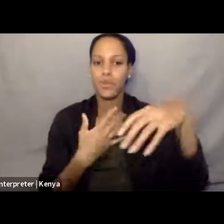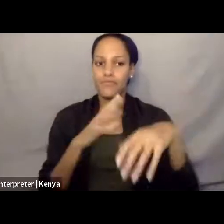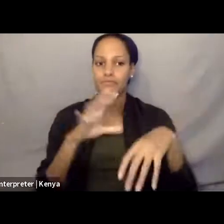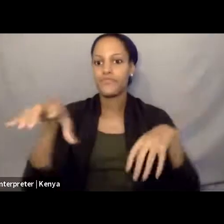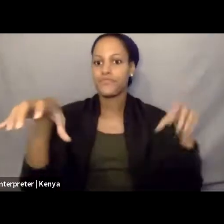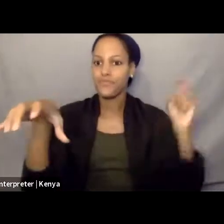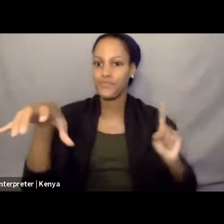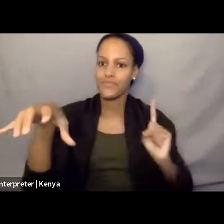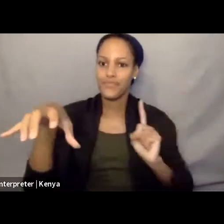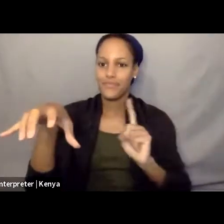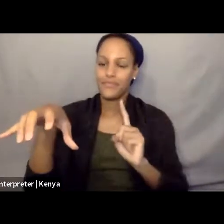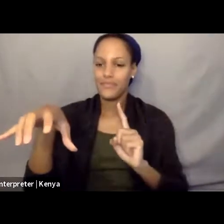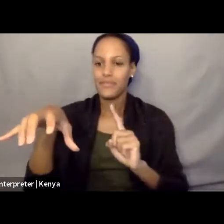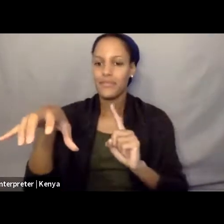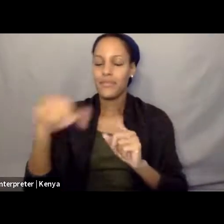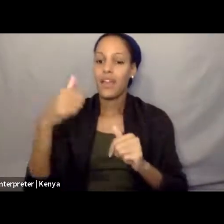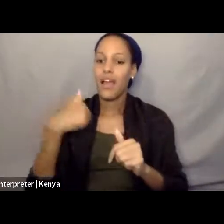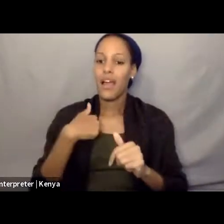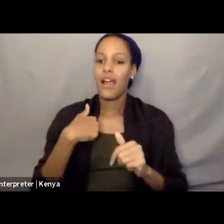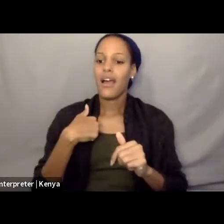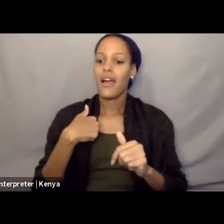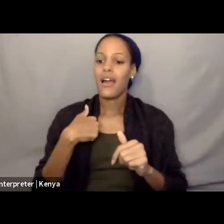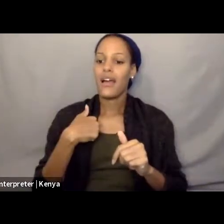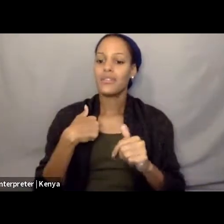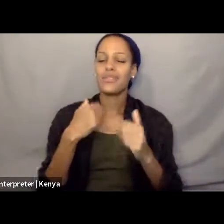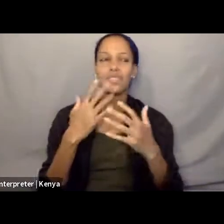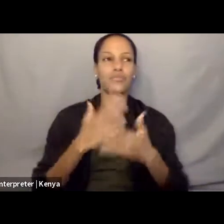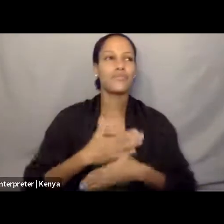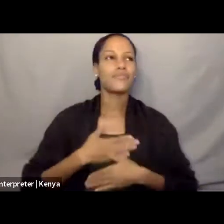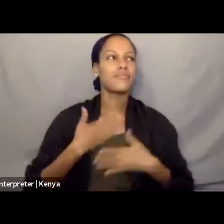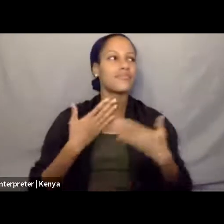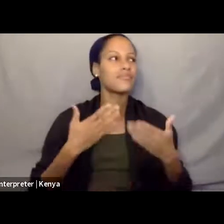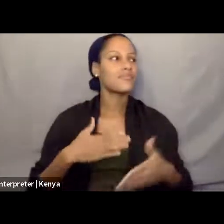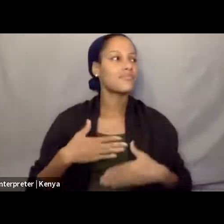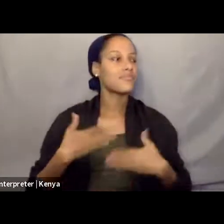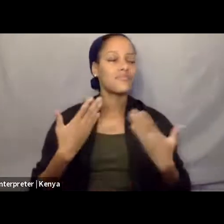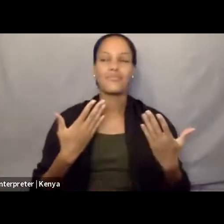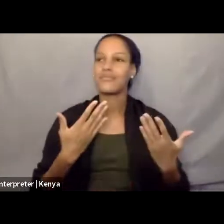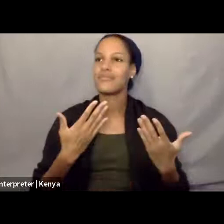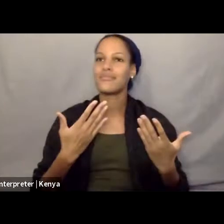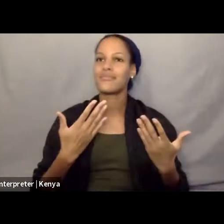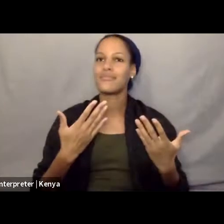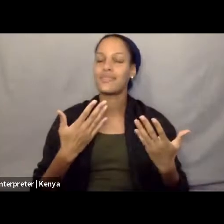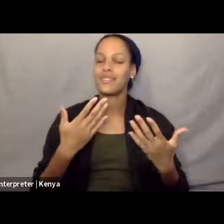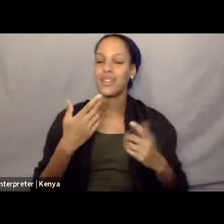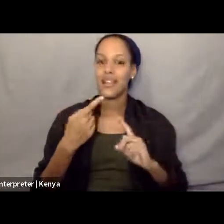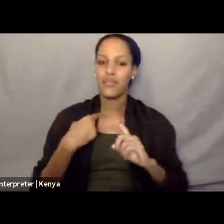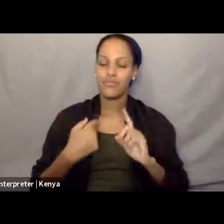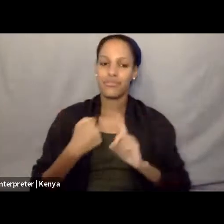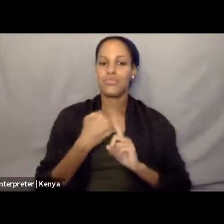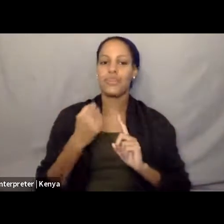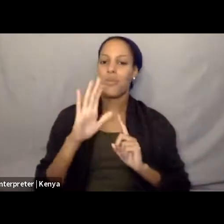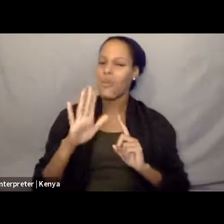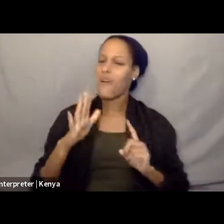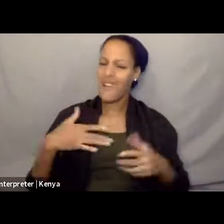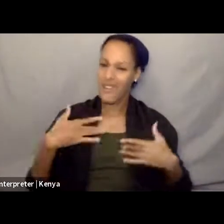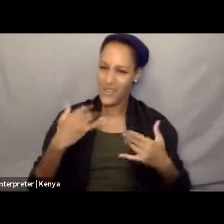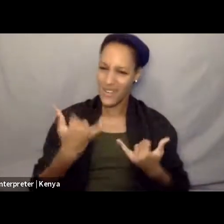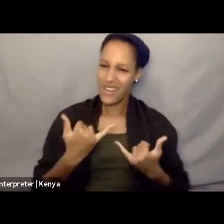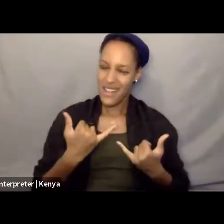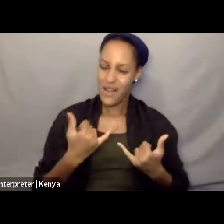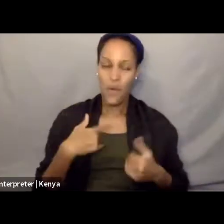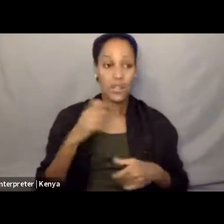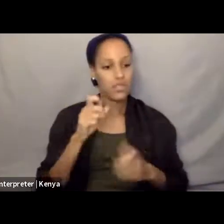was so kind of in the midst of delight. It occurred to me, oh, you're delighted right now. That I thought, oh, I should write a little